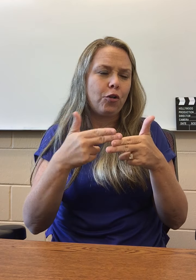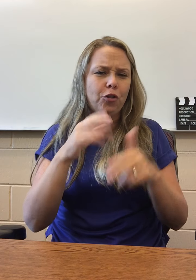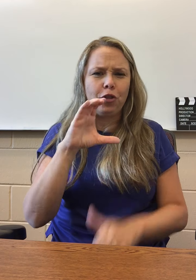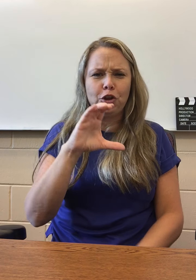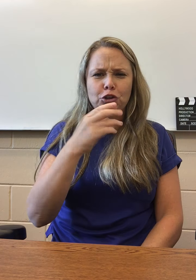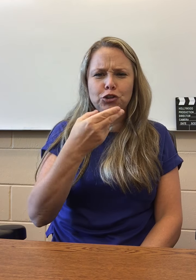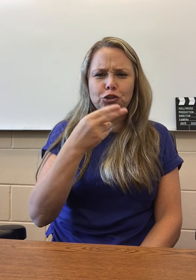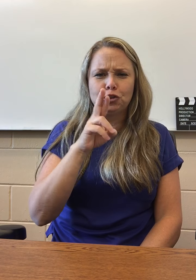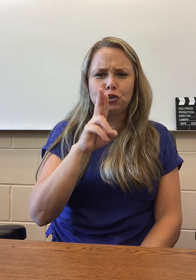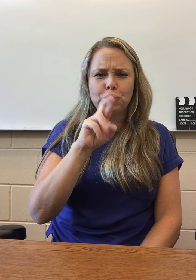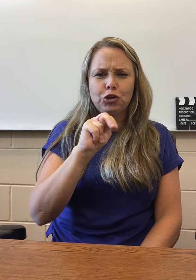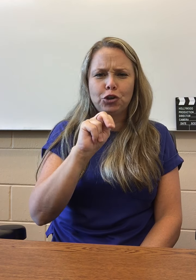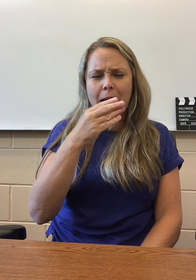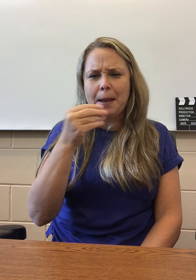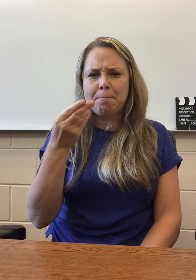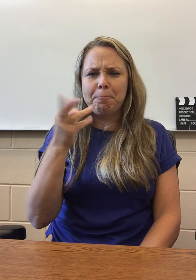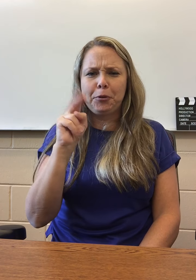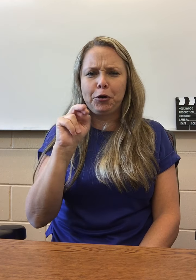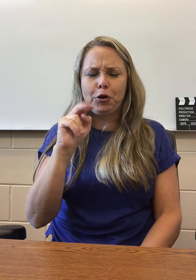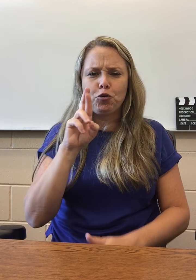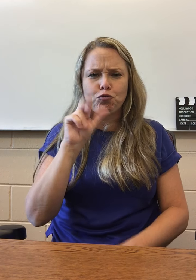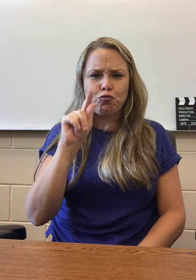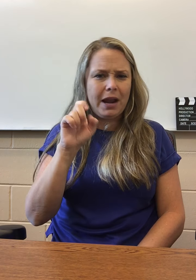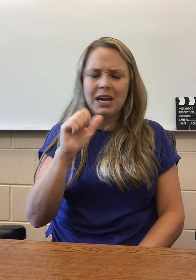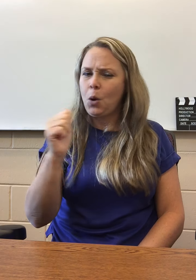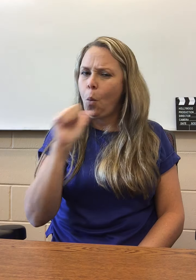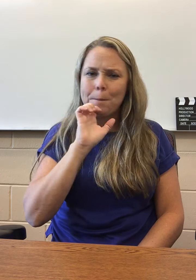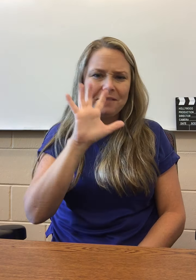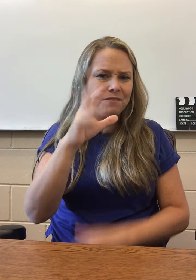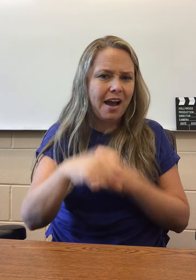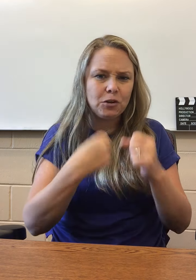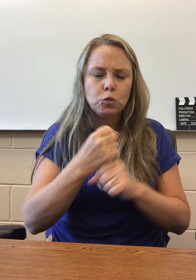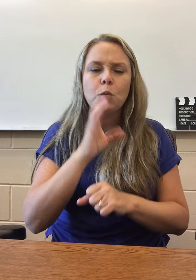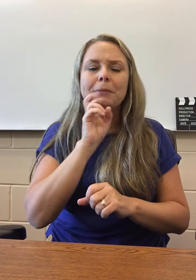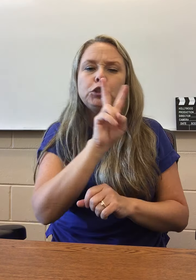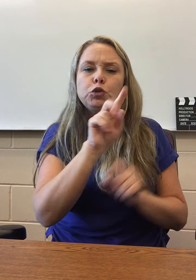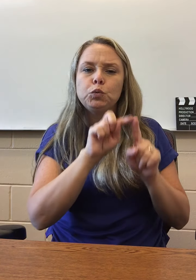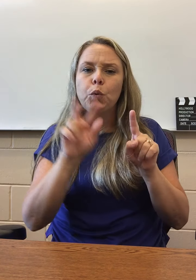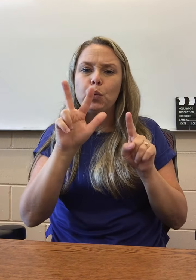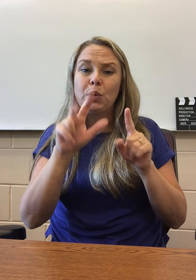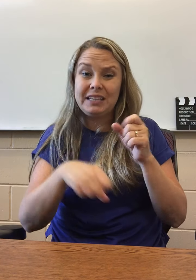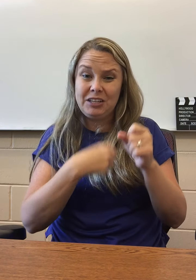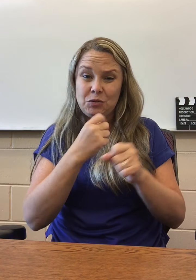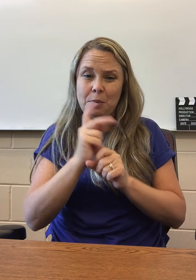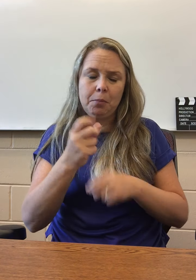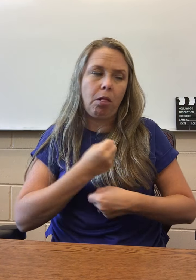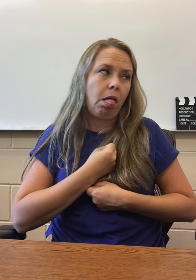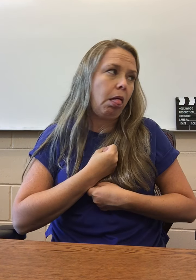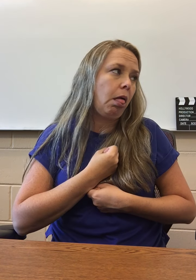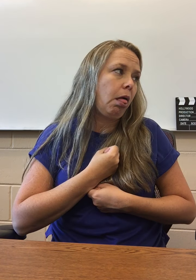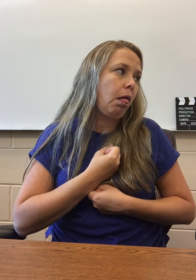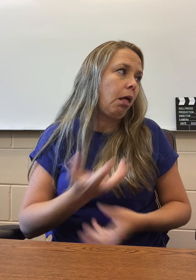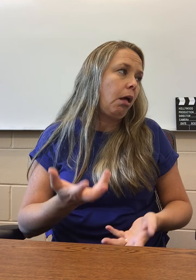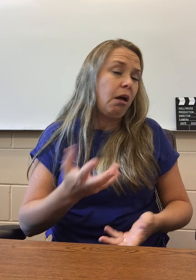right it's not gonna be five years now it's gonna be two to three years where people are gonna be like you know 40k is not